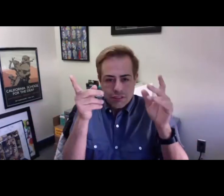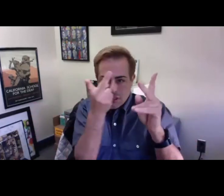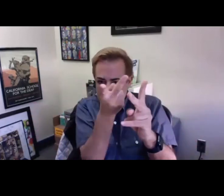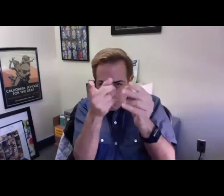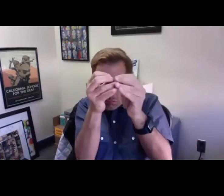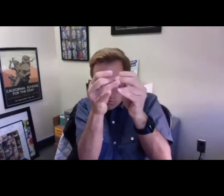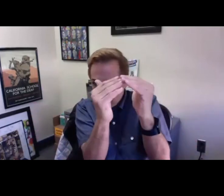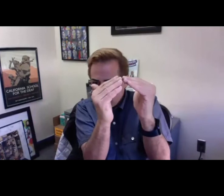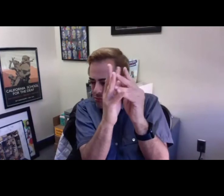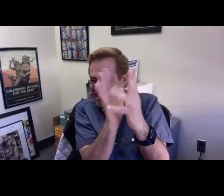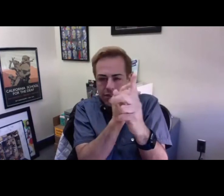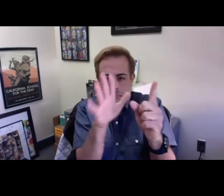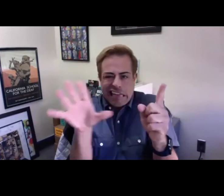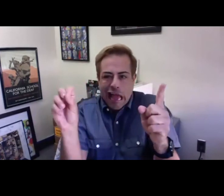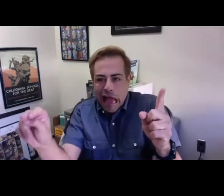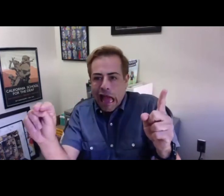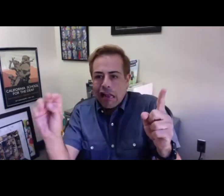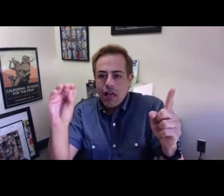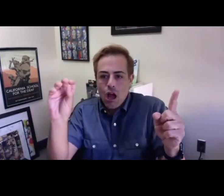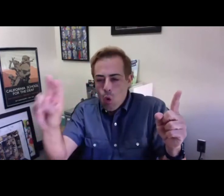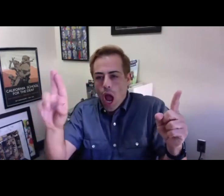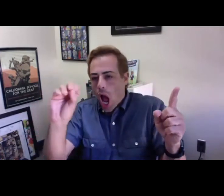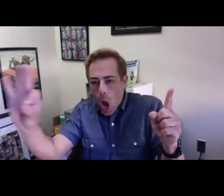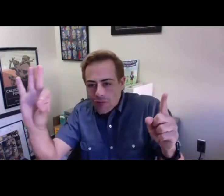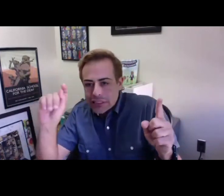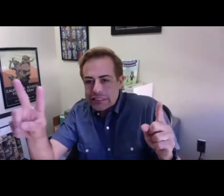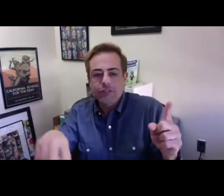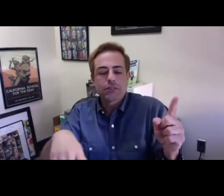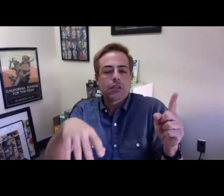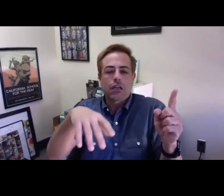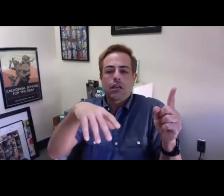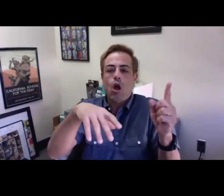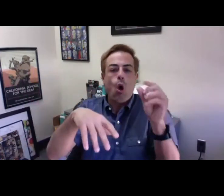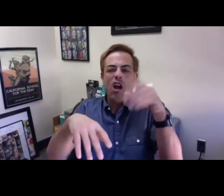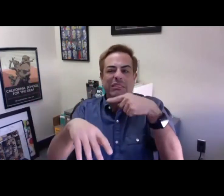make decisions and collaborate.